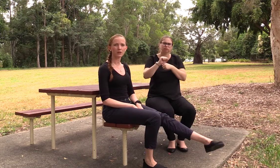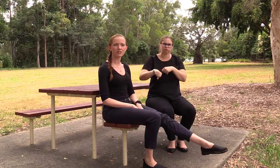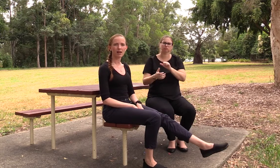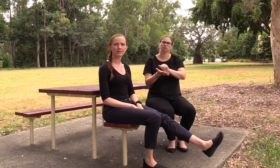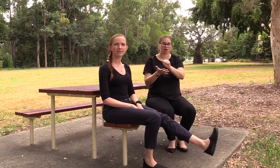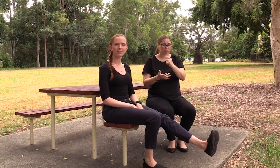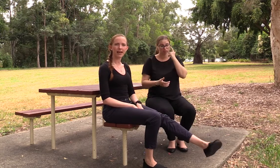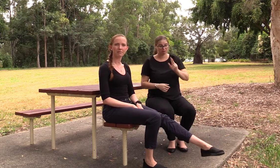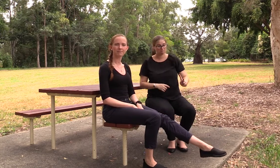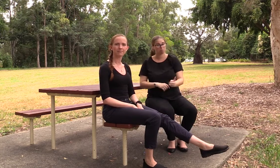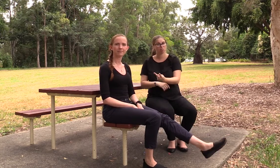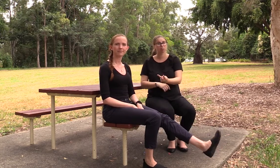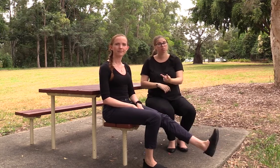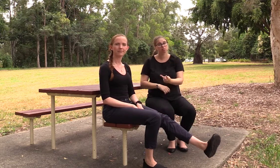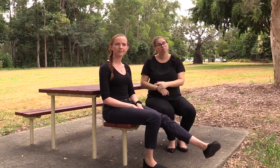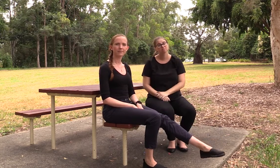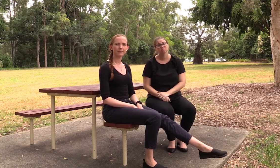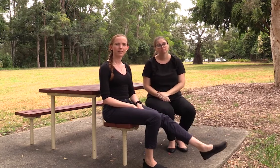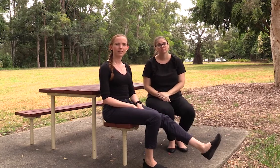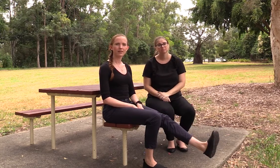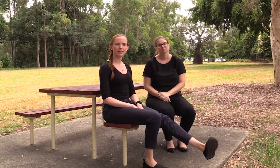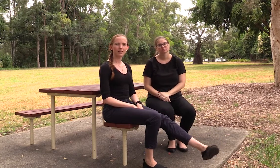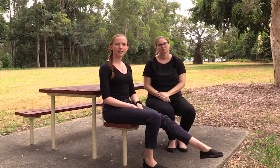that on both sides if you can.